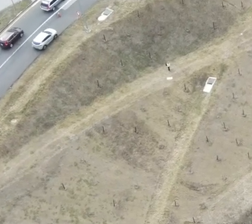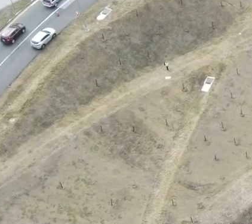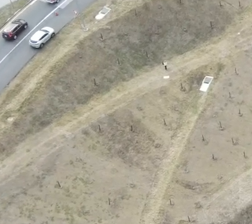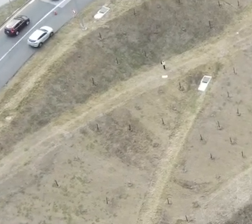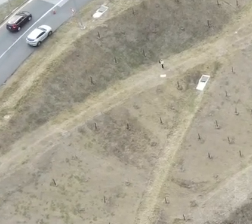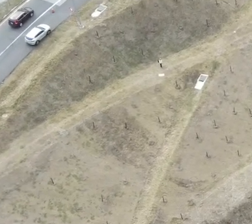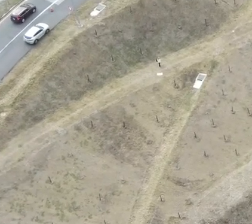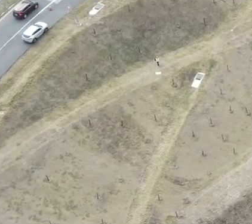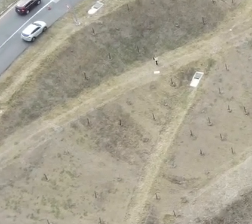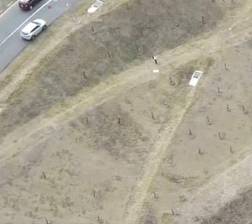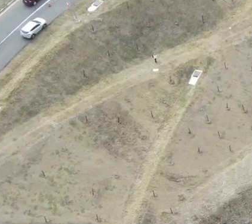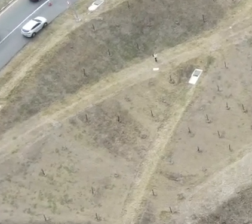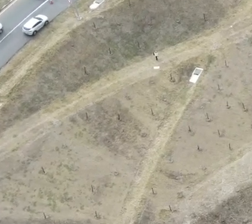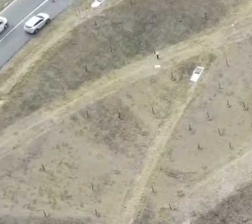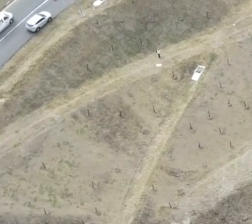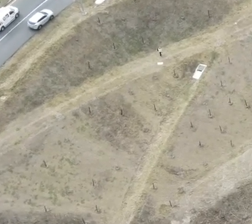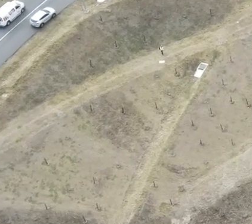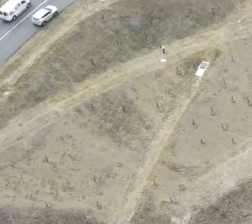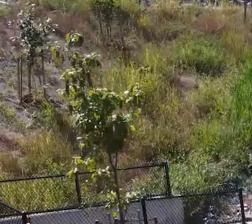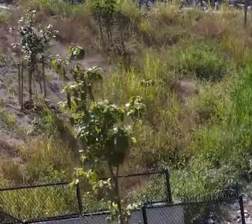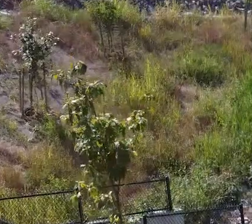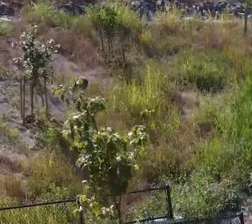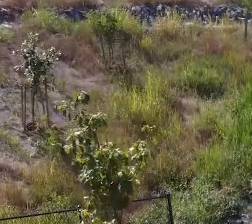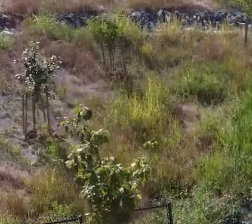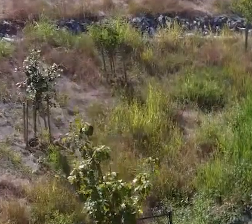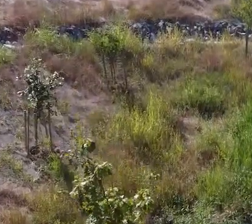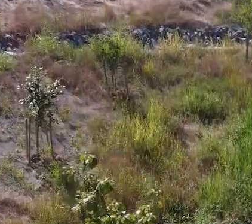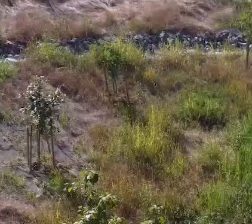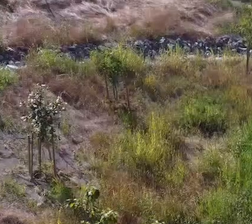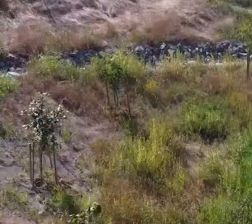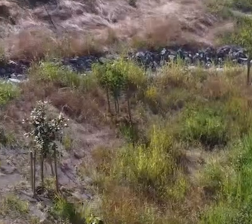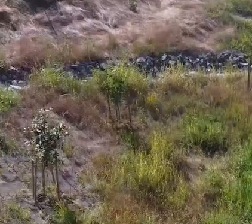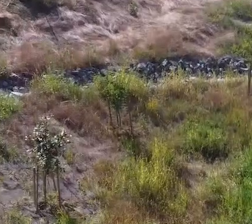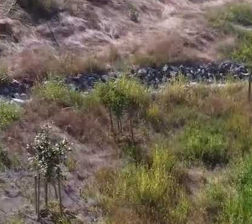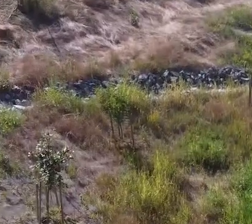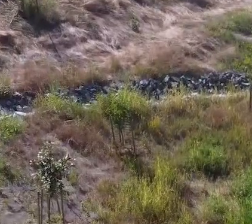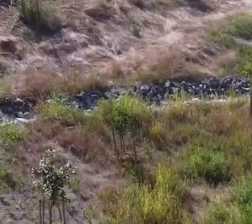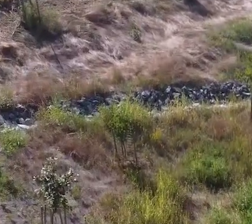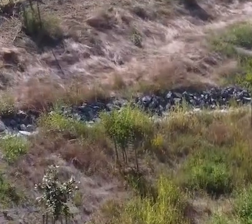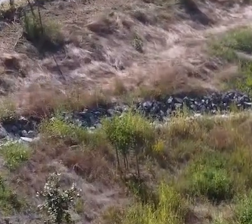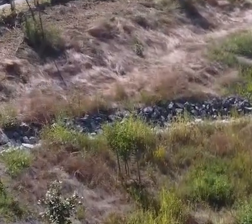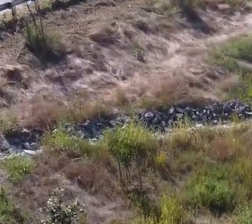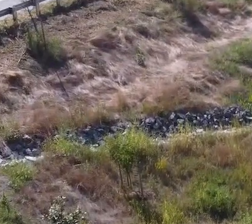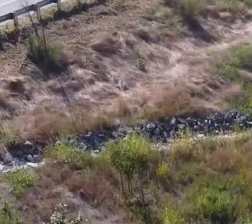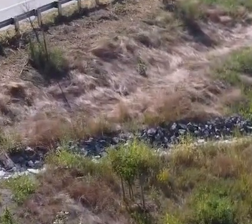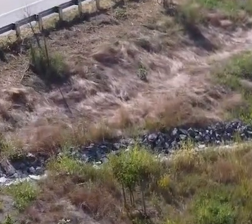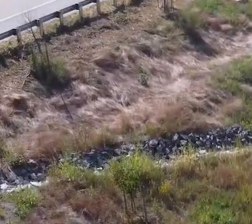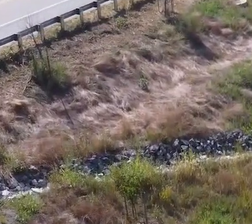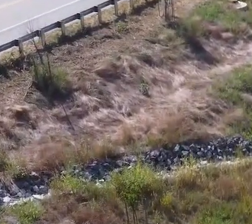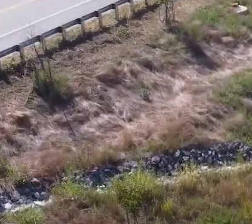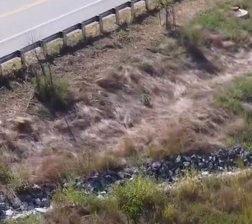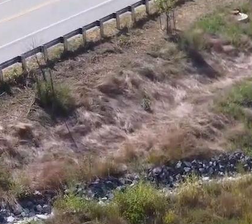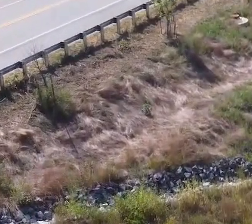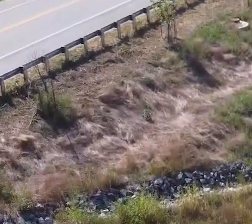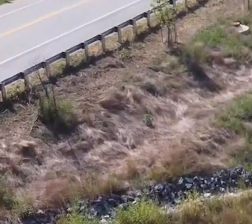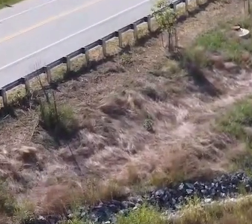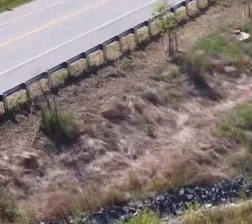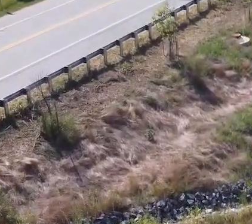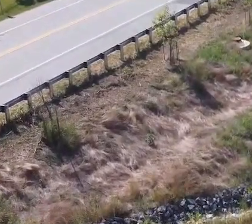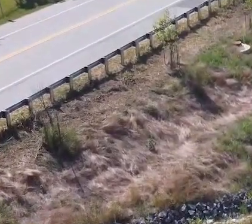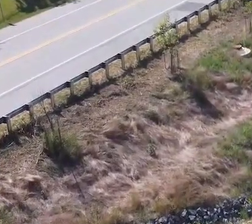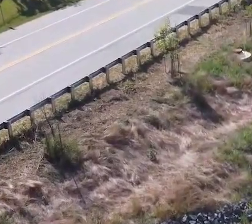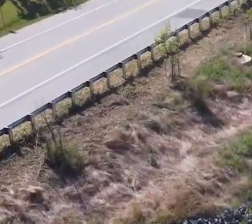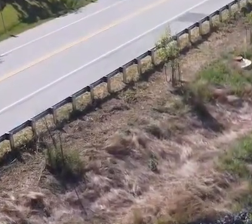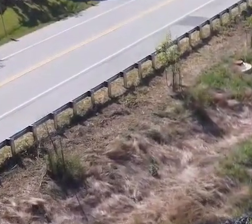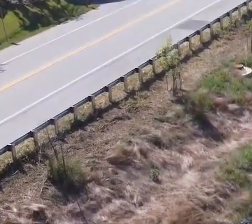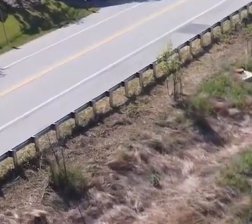40. In 2023, we cut the ribbon on Quaker Mill Pond, located down the street at the intersection of Rogers